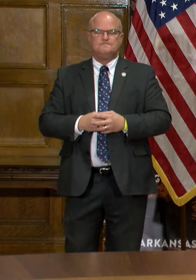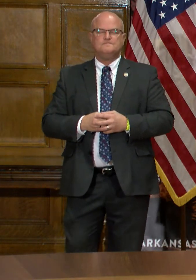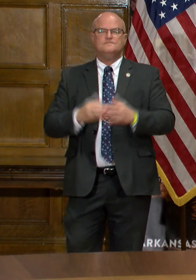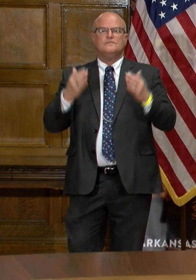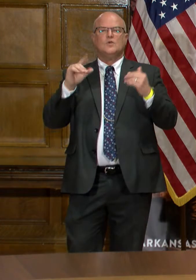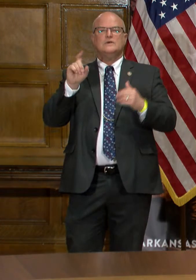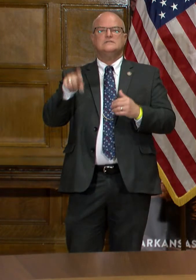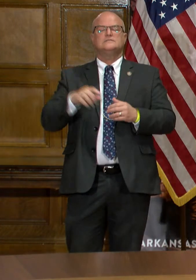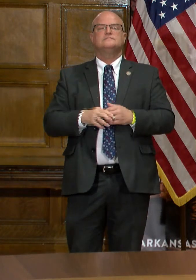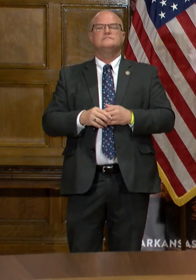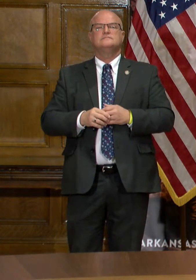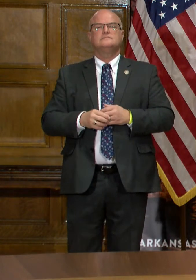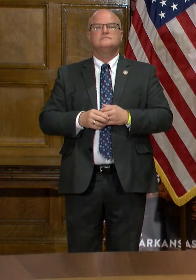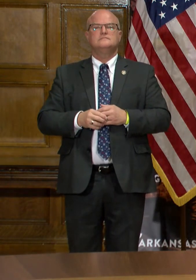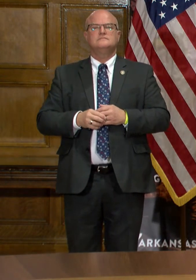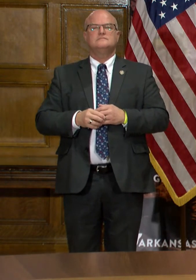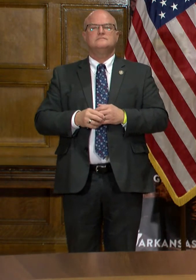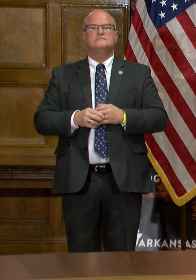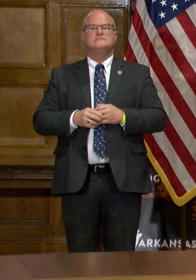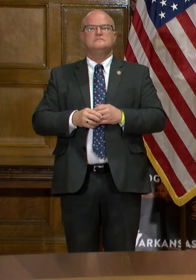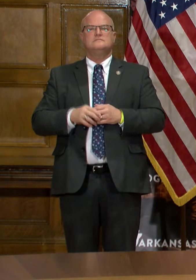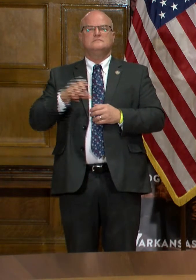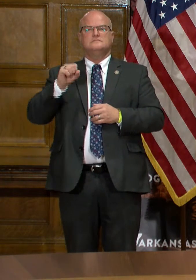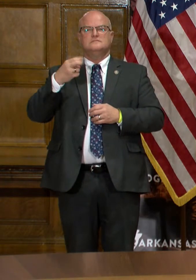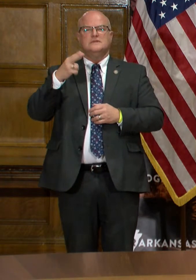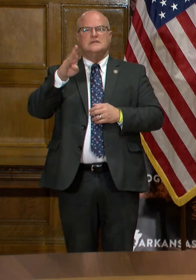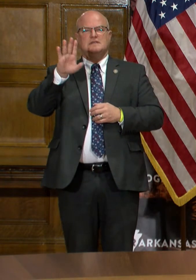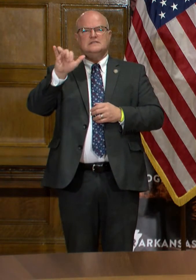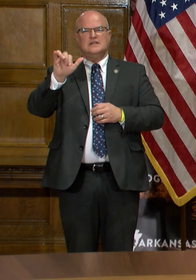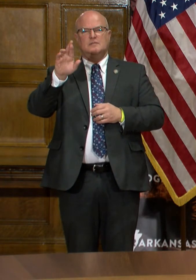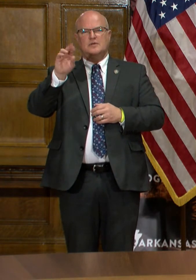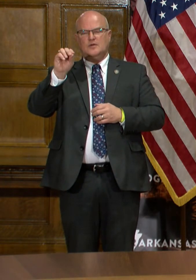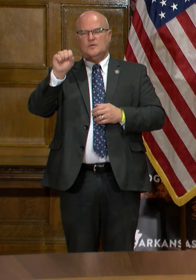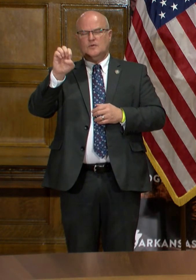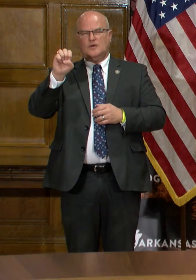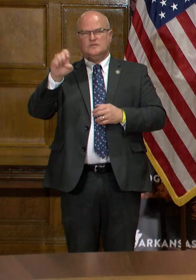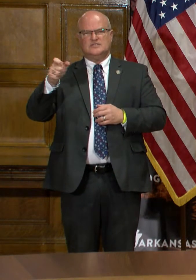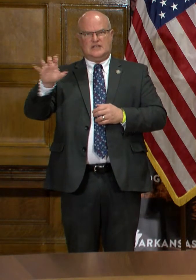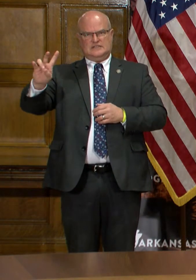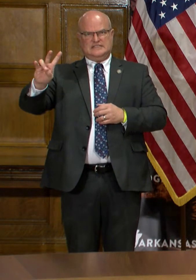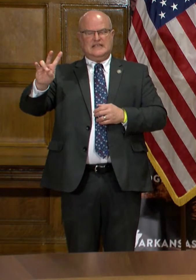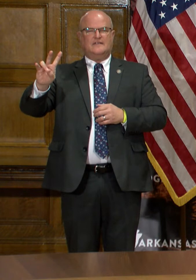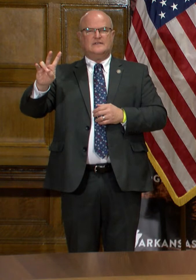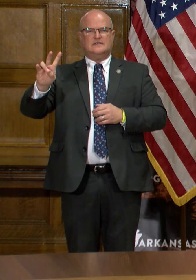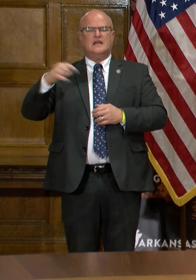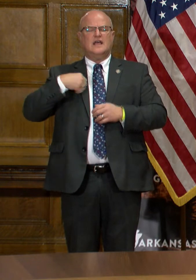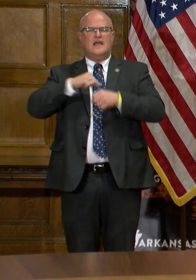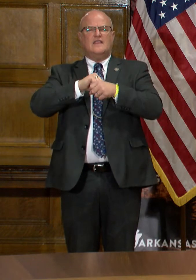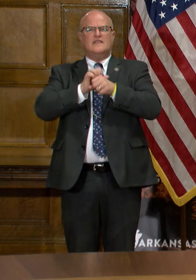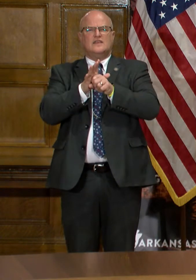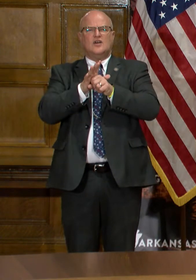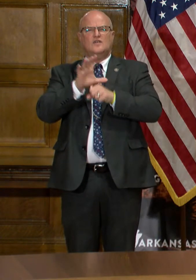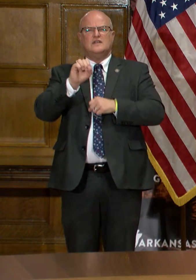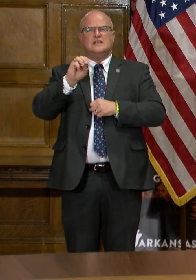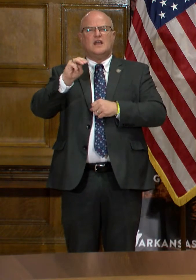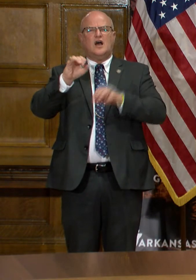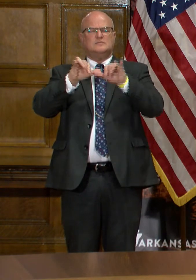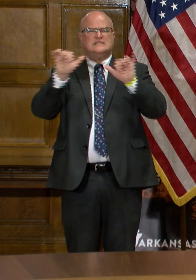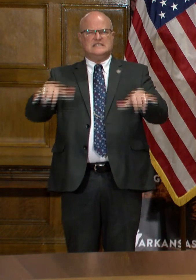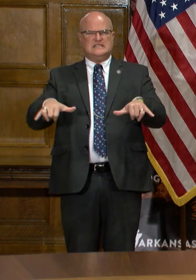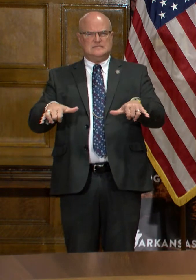Next question. Yes, Governor, this is Shelby Rose with Channel 7. I have a question regarding the COVID comm system. Were